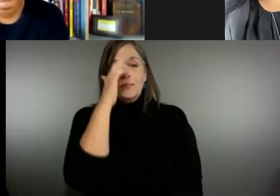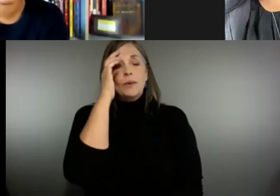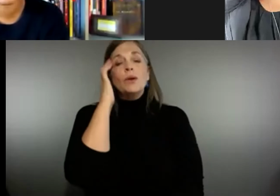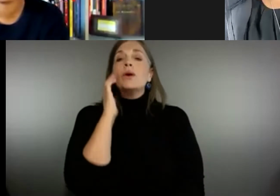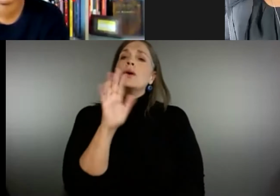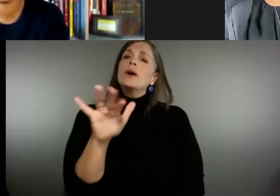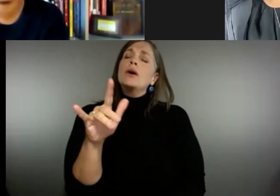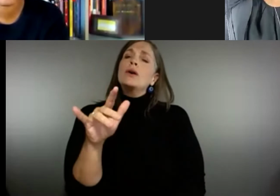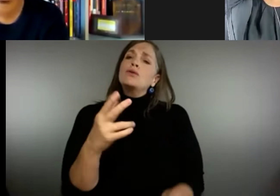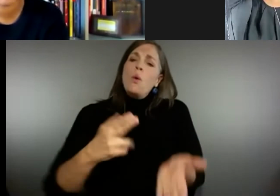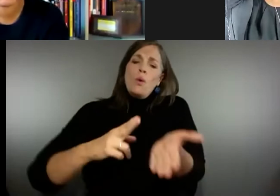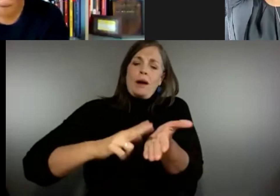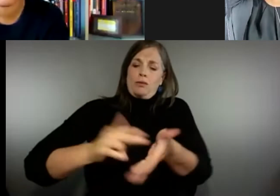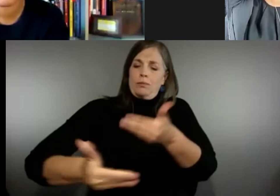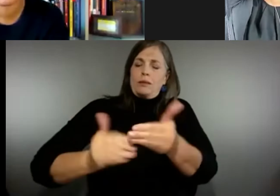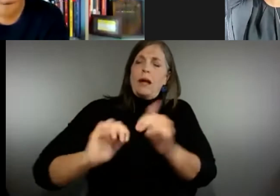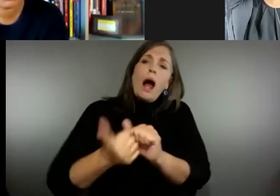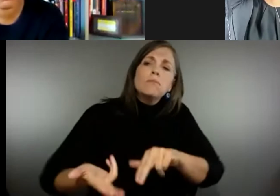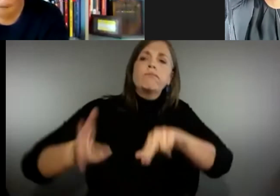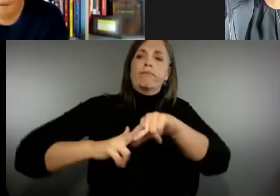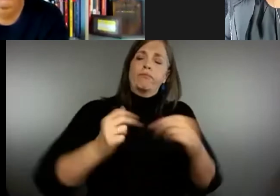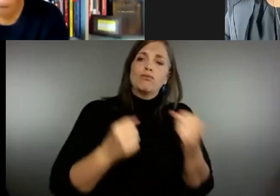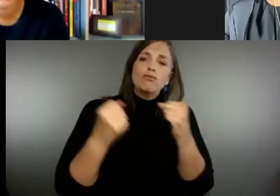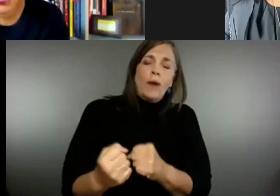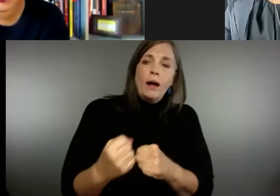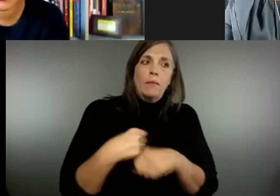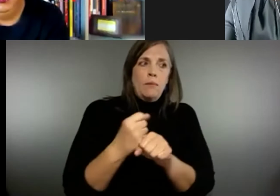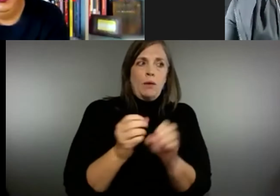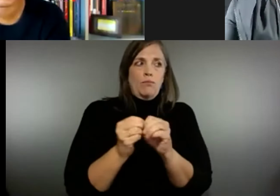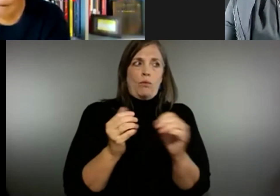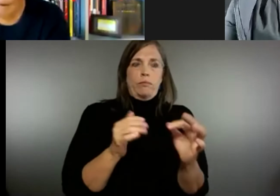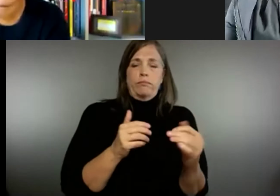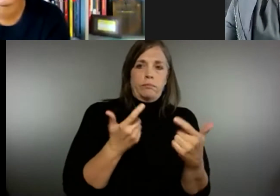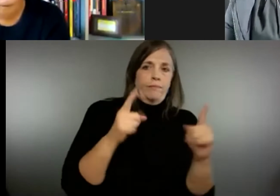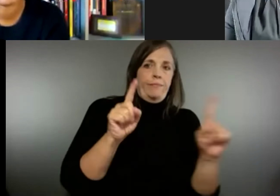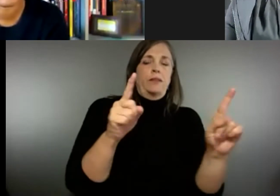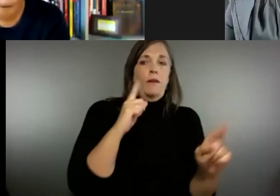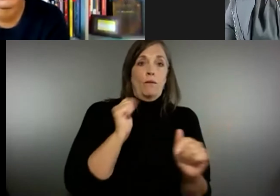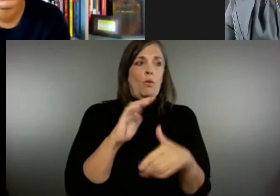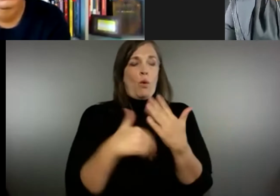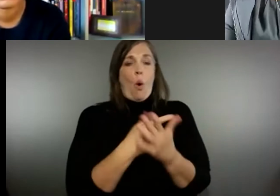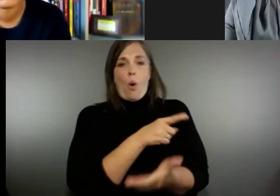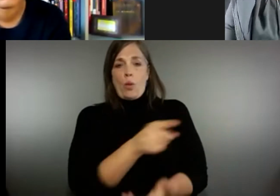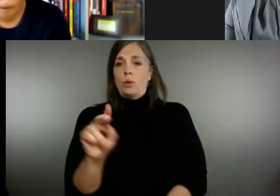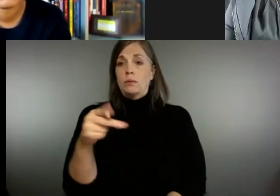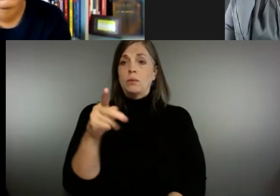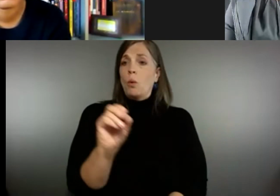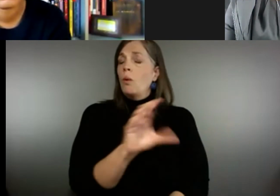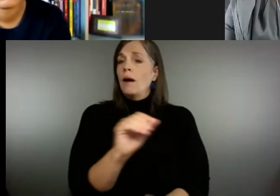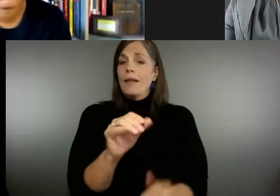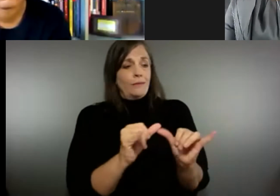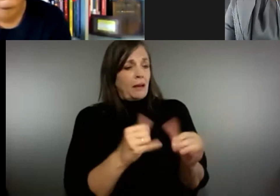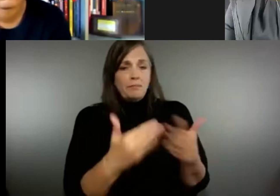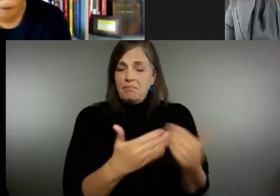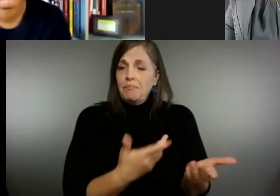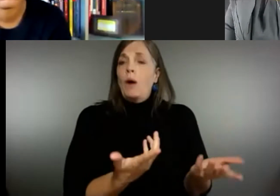and enhance the quality of contracted services for non-profits of all sizes and the communities they serve yeah i